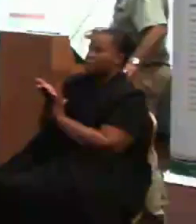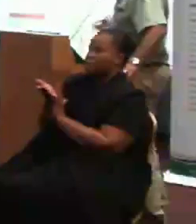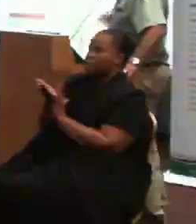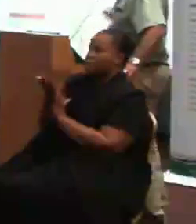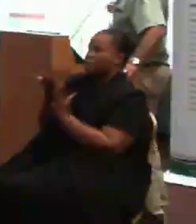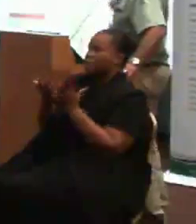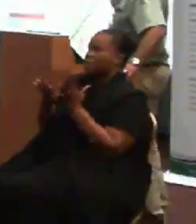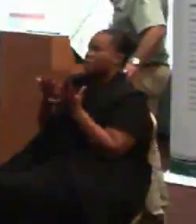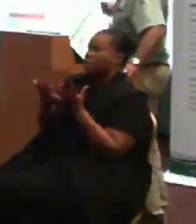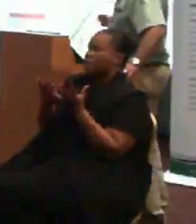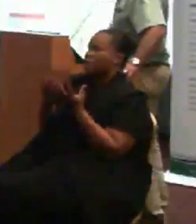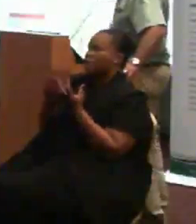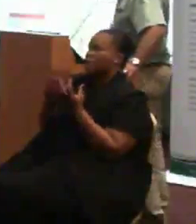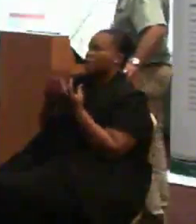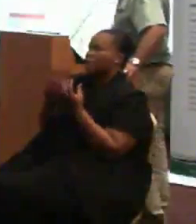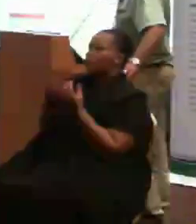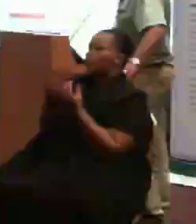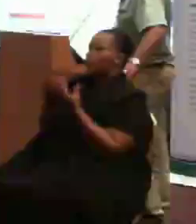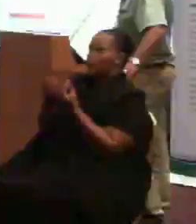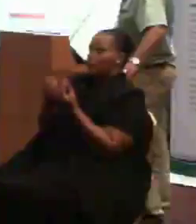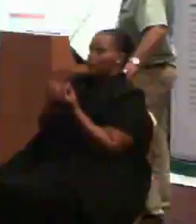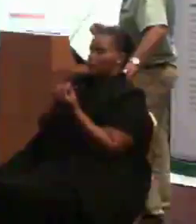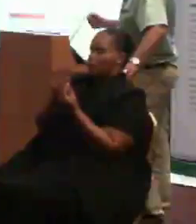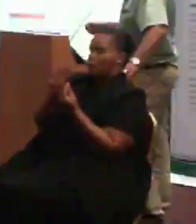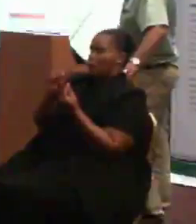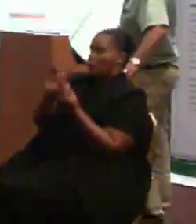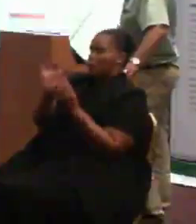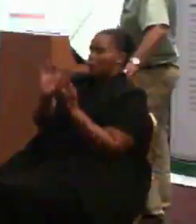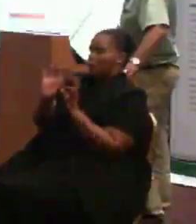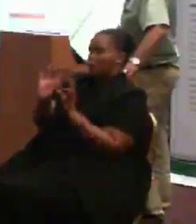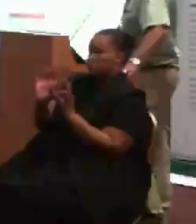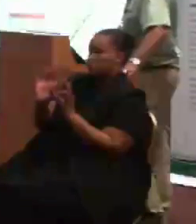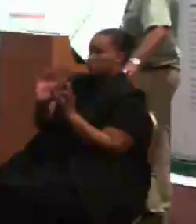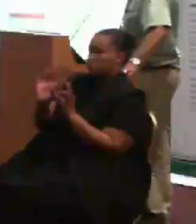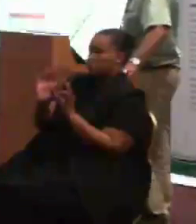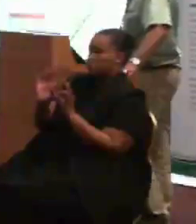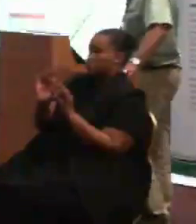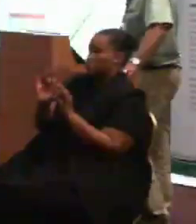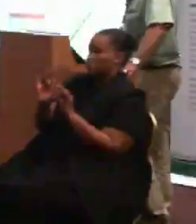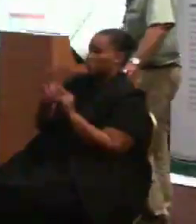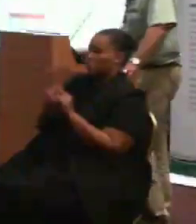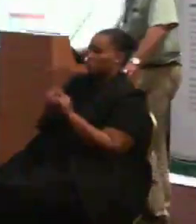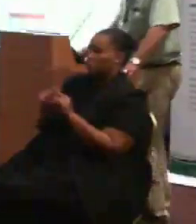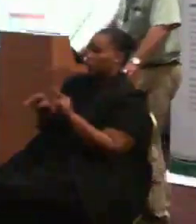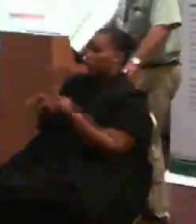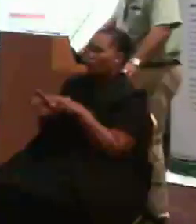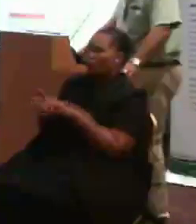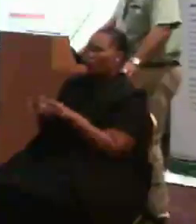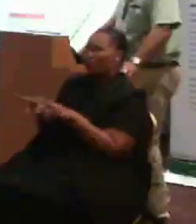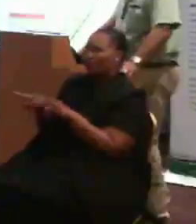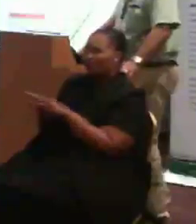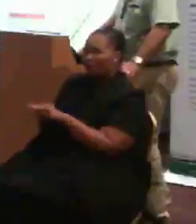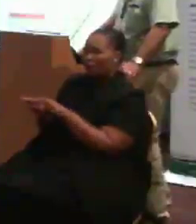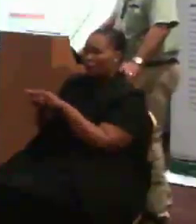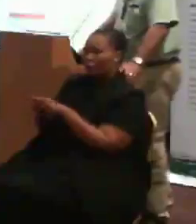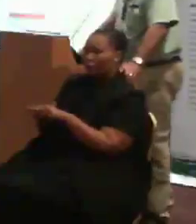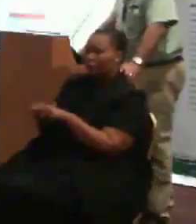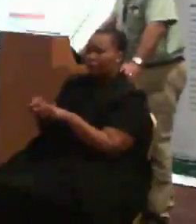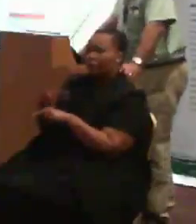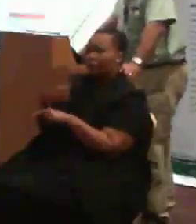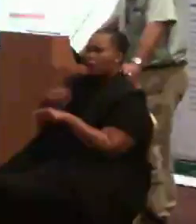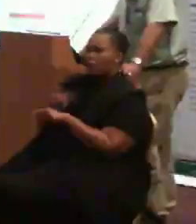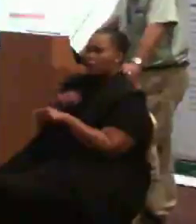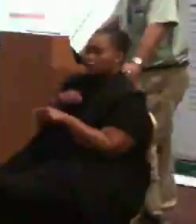the figures is not 100% correct, the tendencies is the same. So we have all